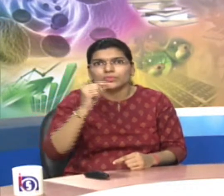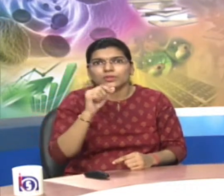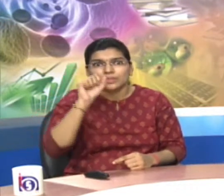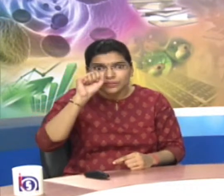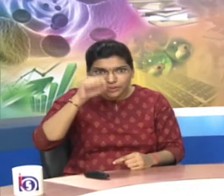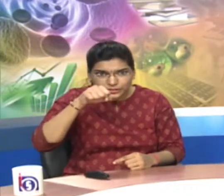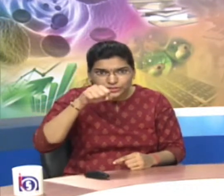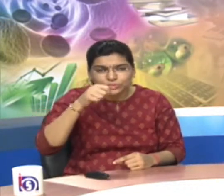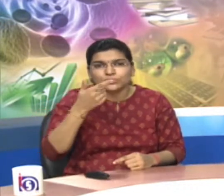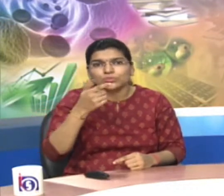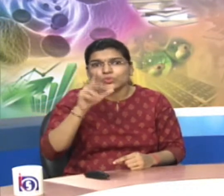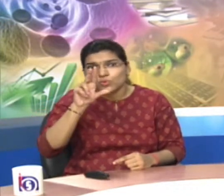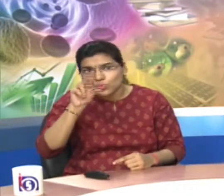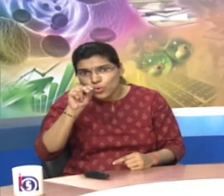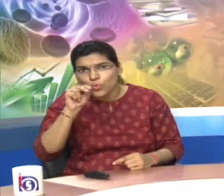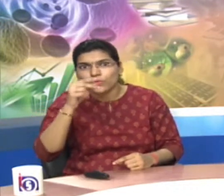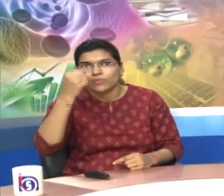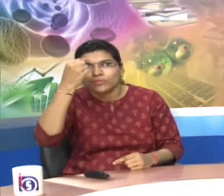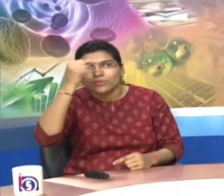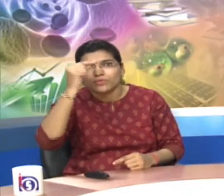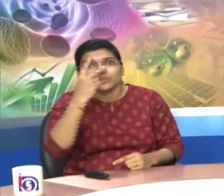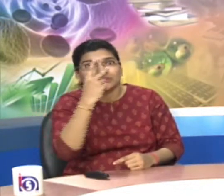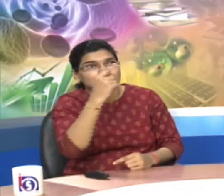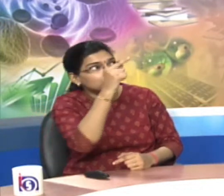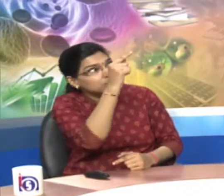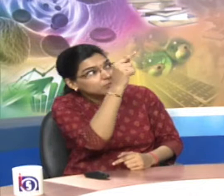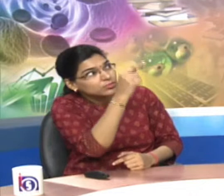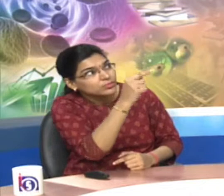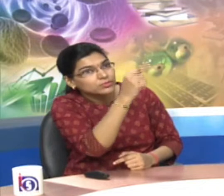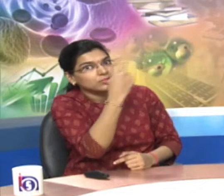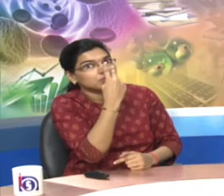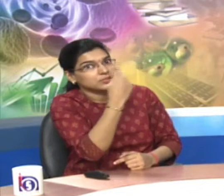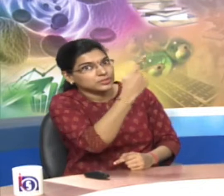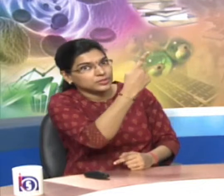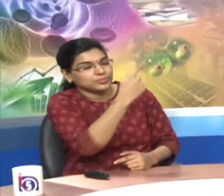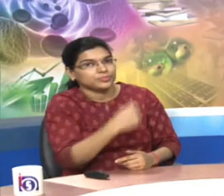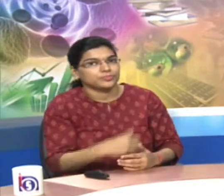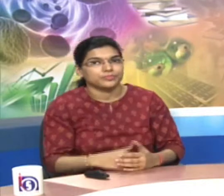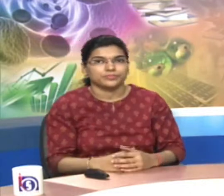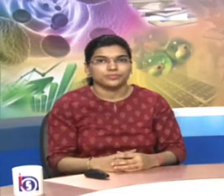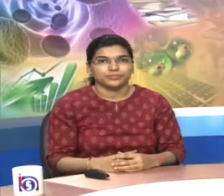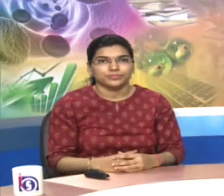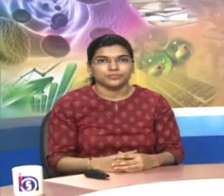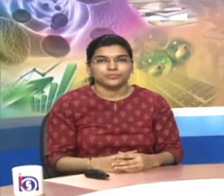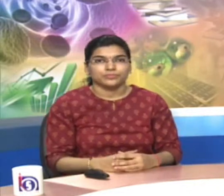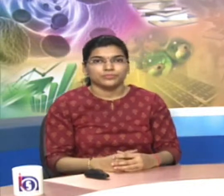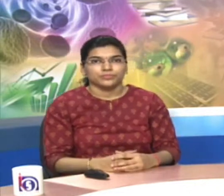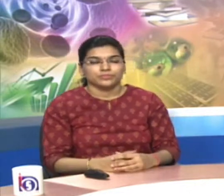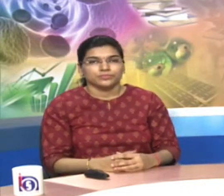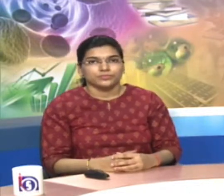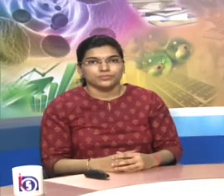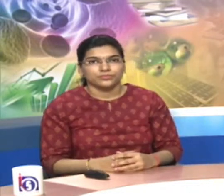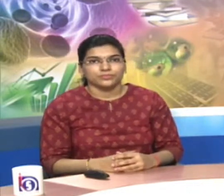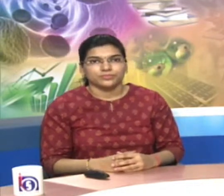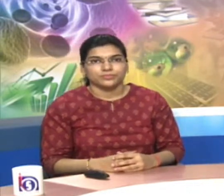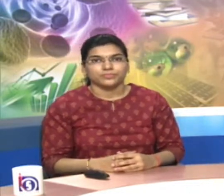that, you have selected that yes or no, this is as per your choice. You can select or